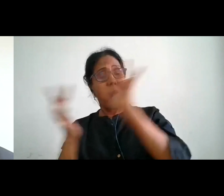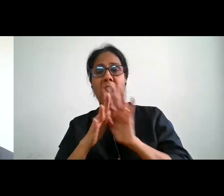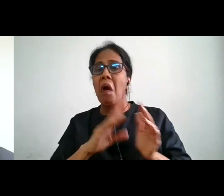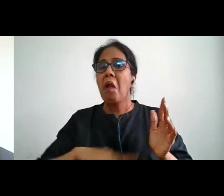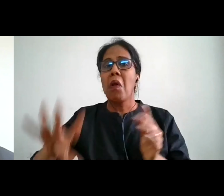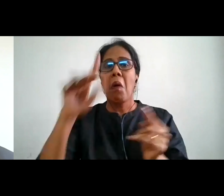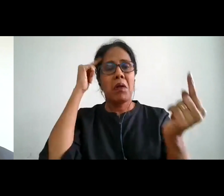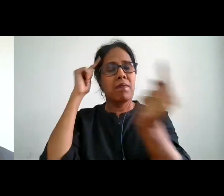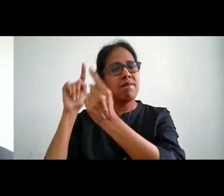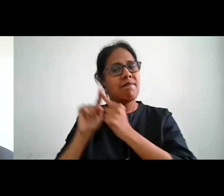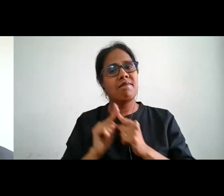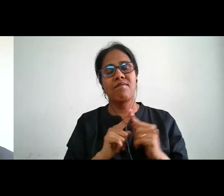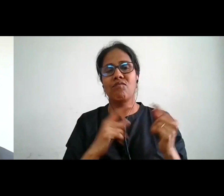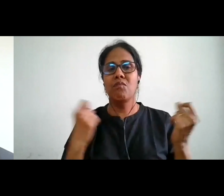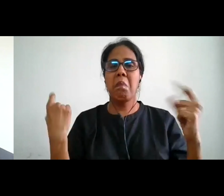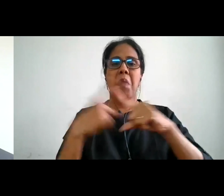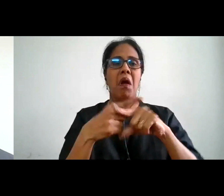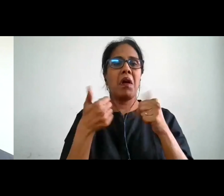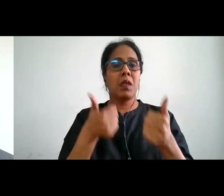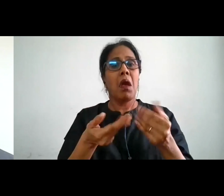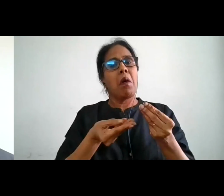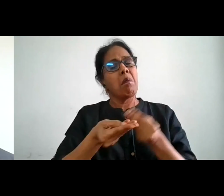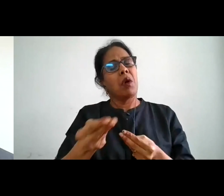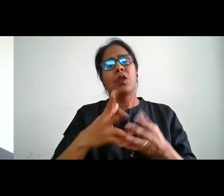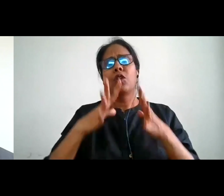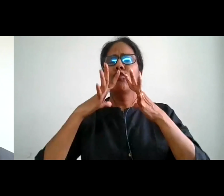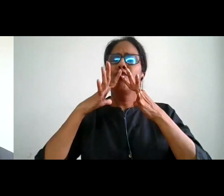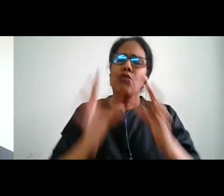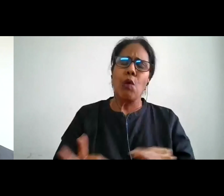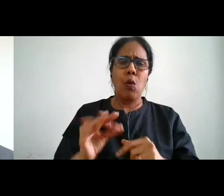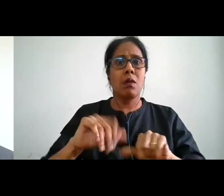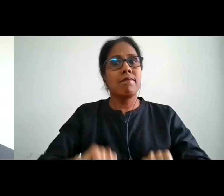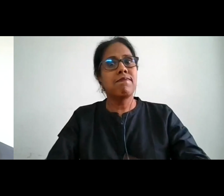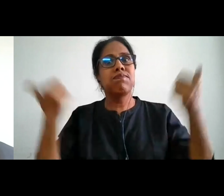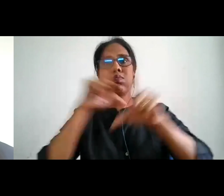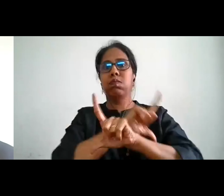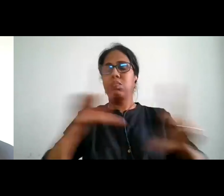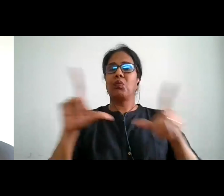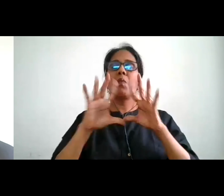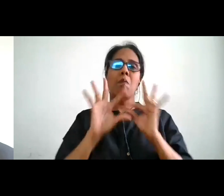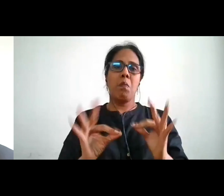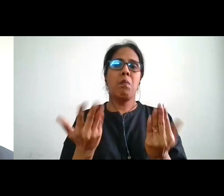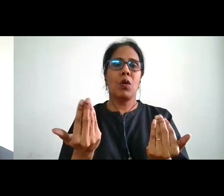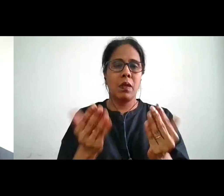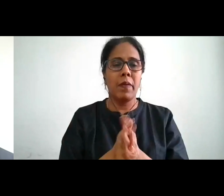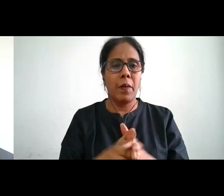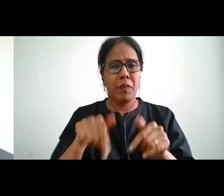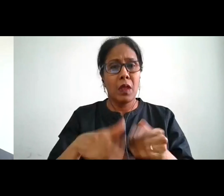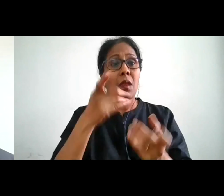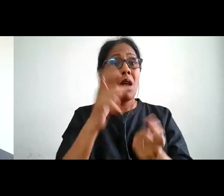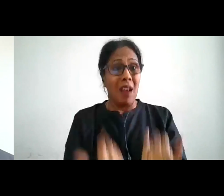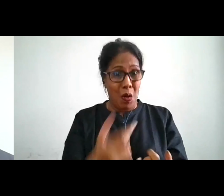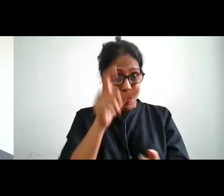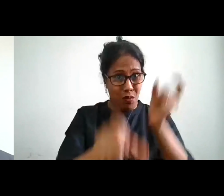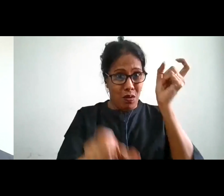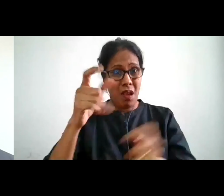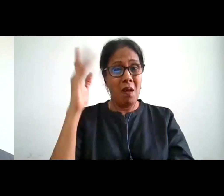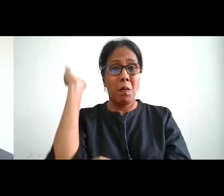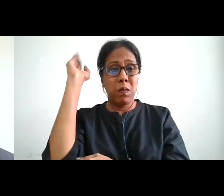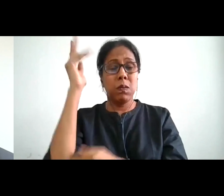is a matter of time before this becomes a reality. We have a galaxy of esteemed speakers today to give us insights and